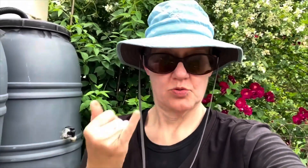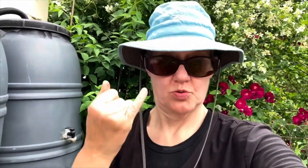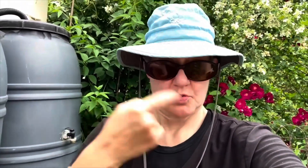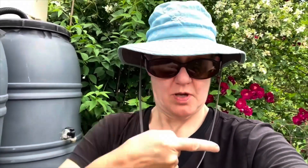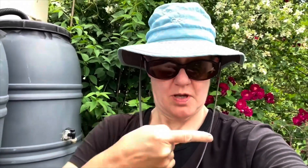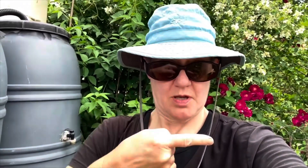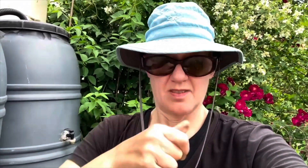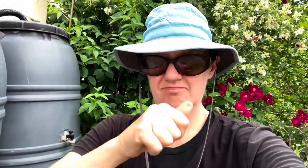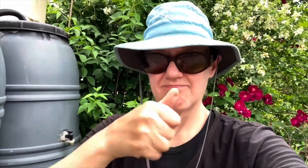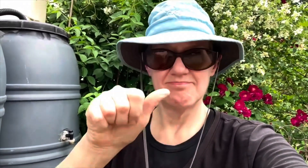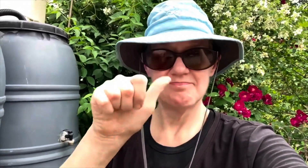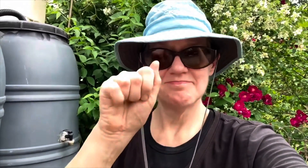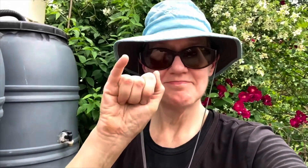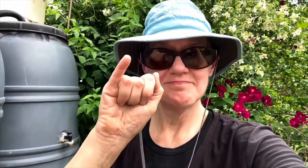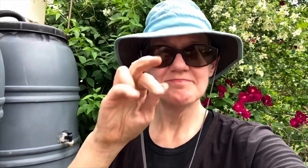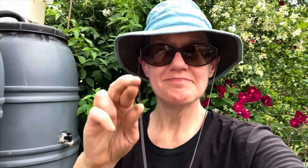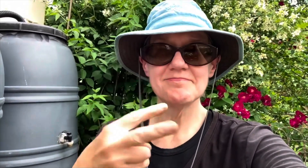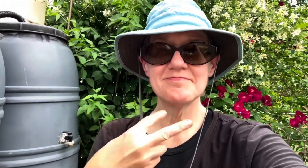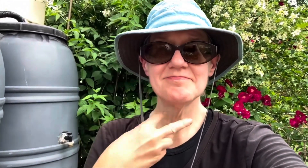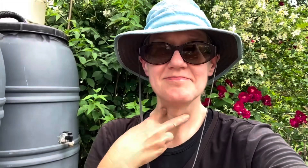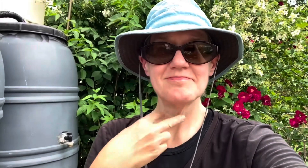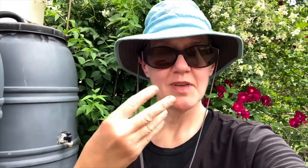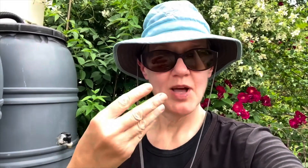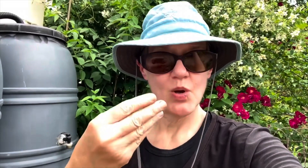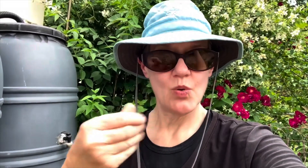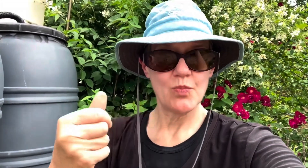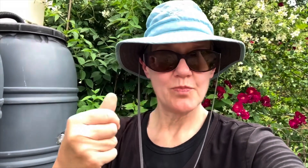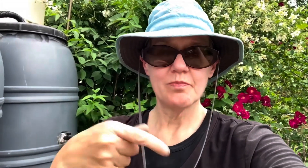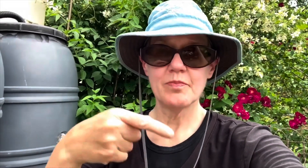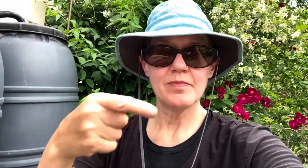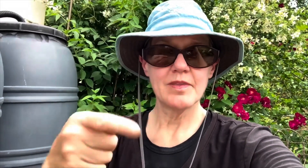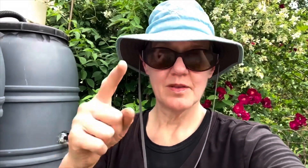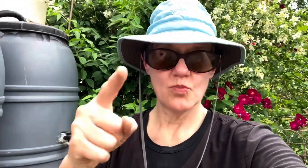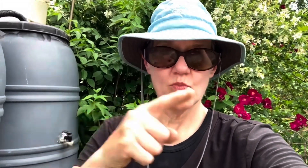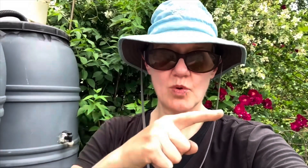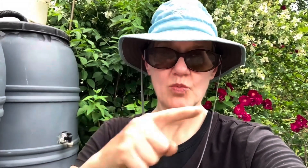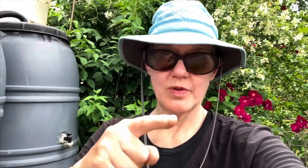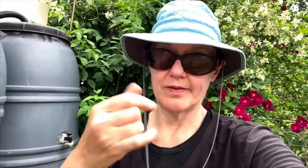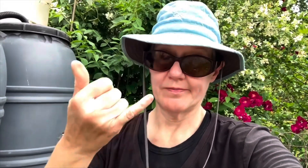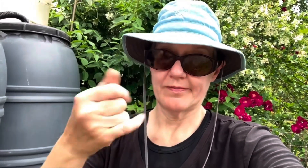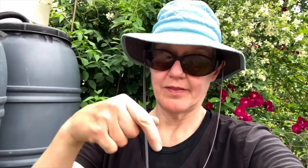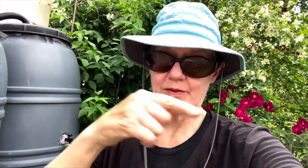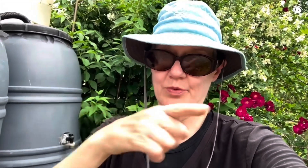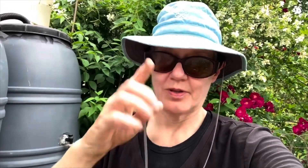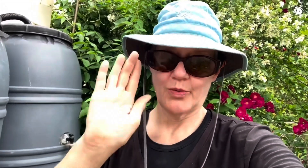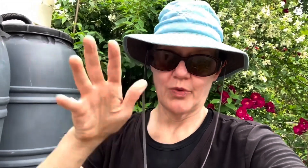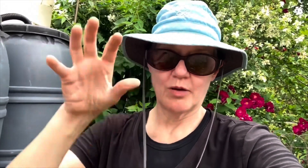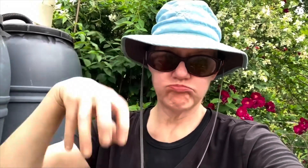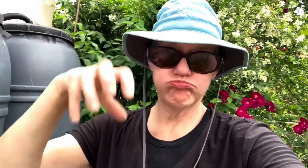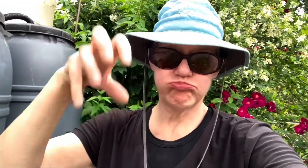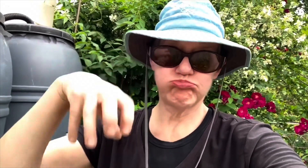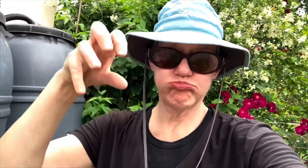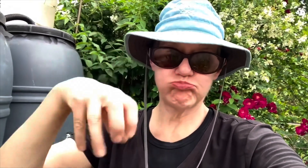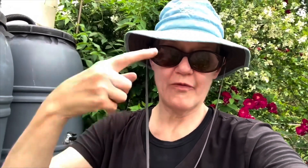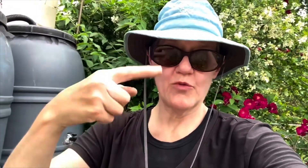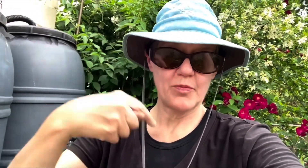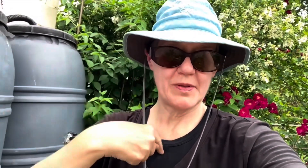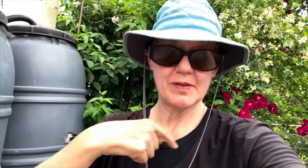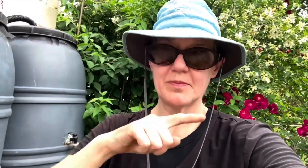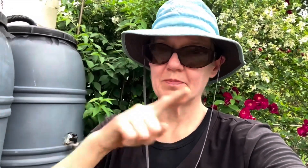Now I'm going to water it today. Make sure any air pockets get worked out, and then it's